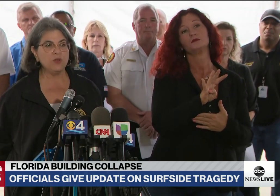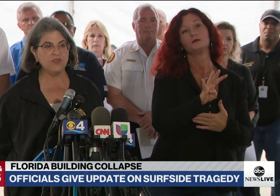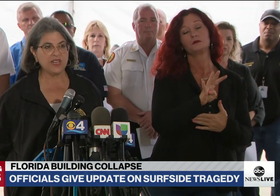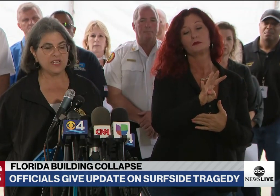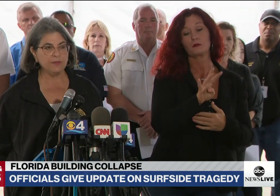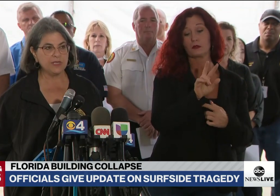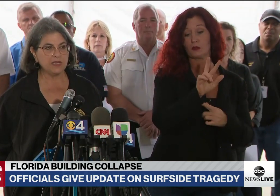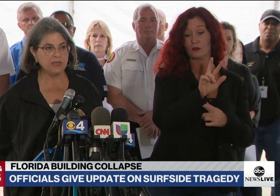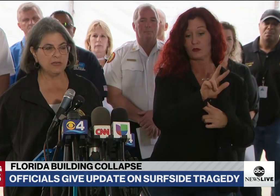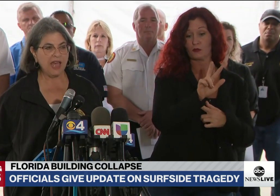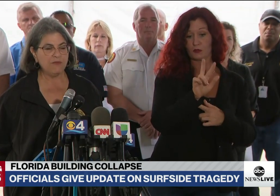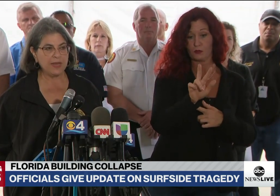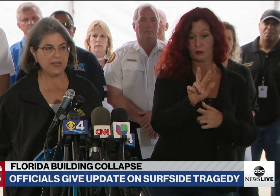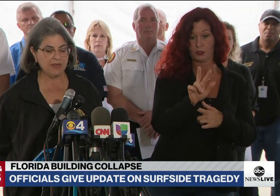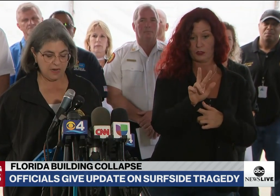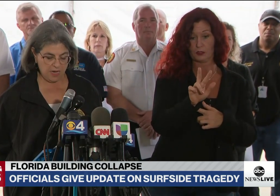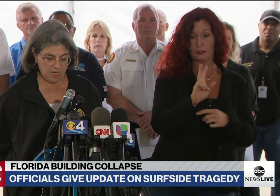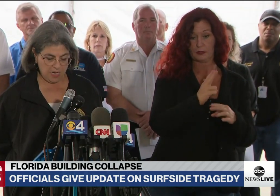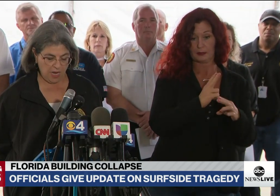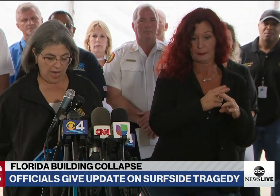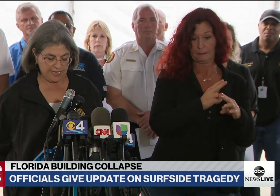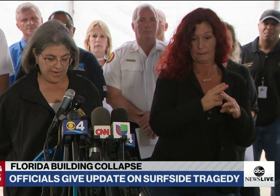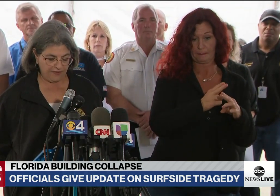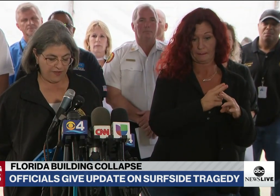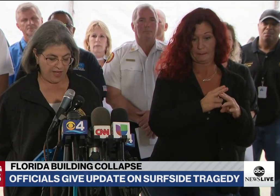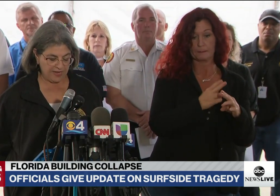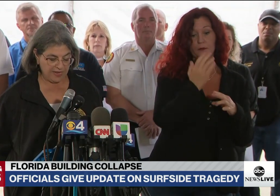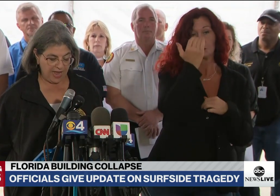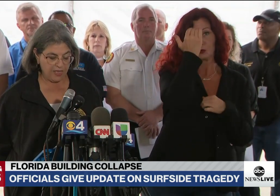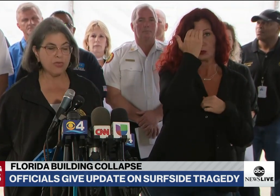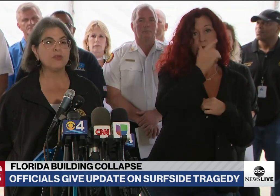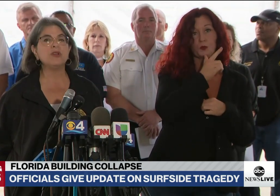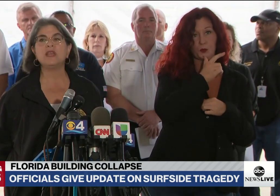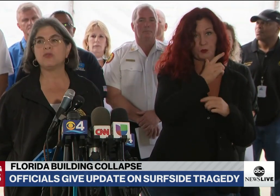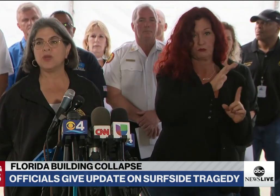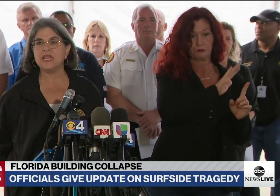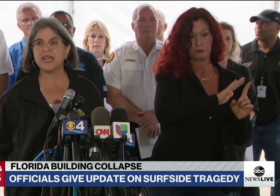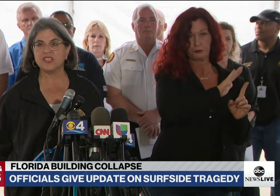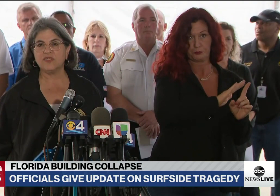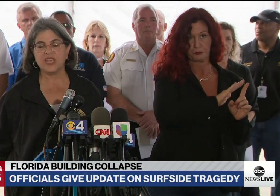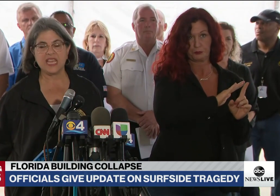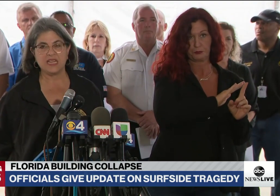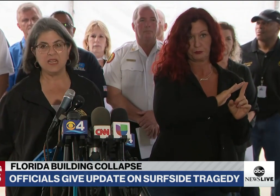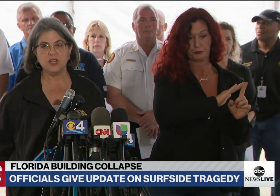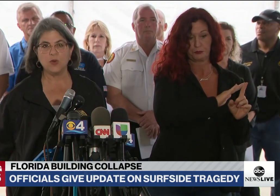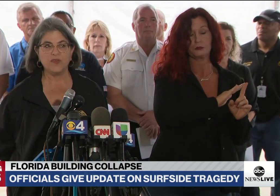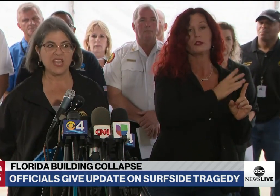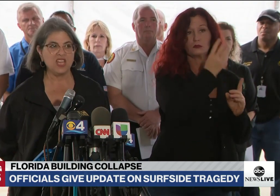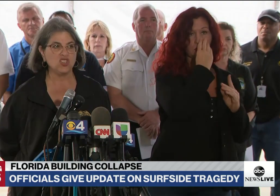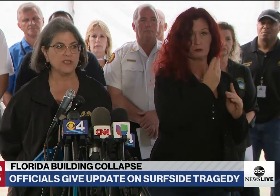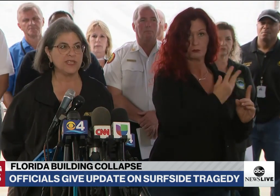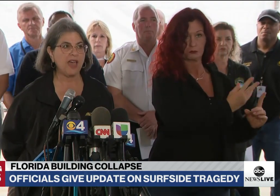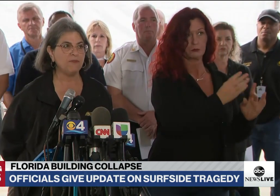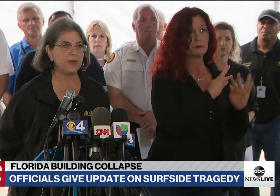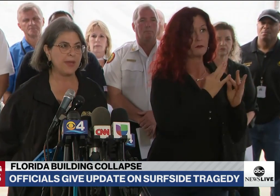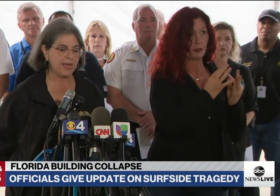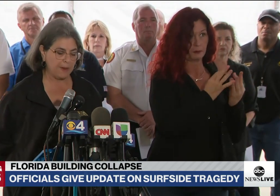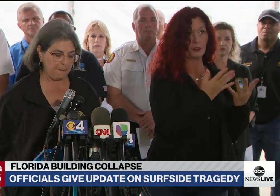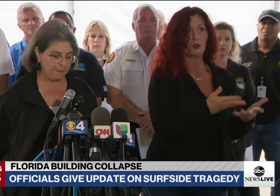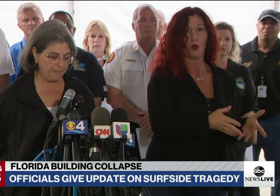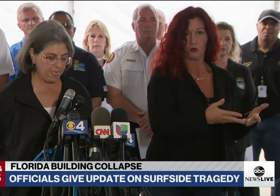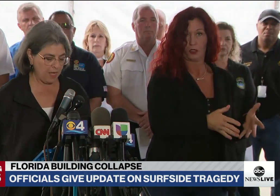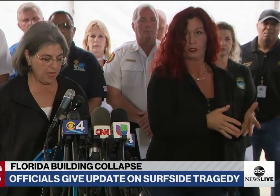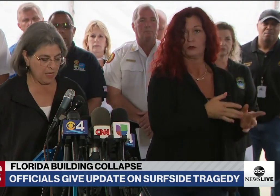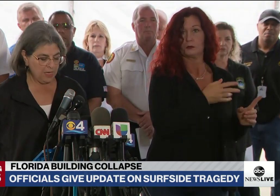33 of those victims have been identified, and 33 next of kin notifications have been